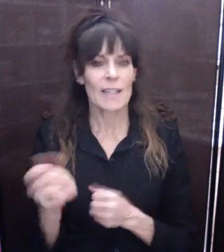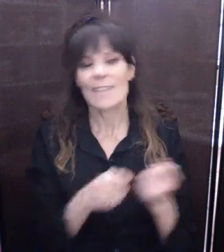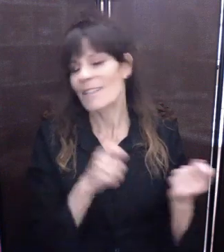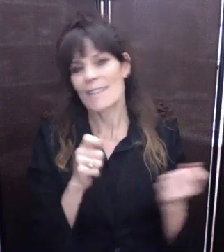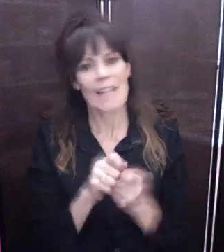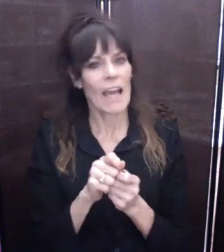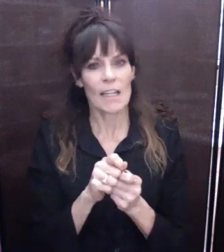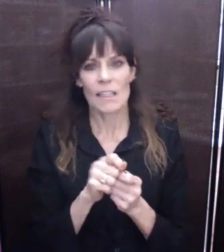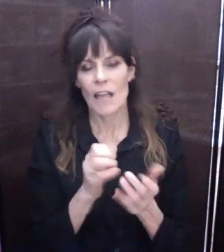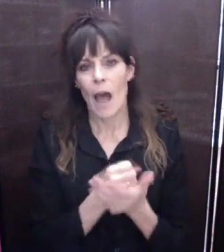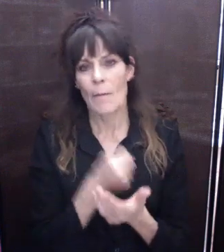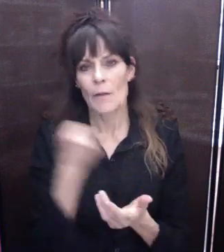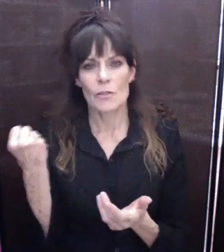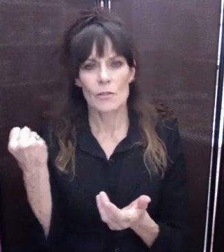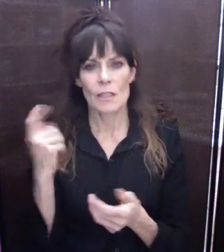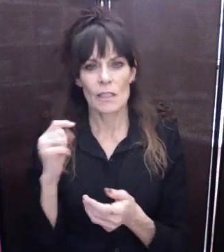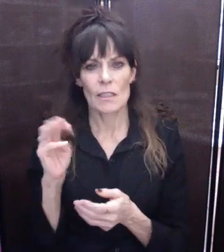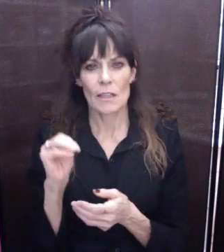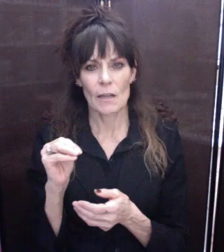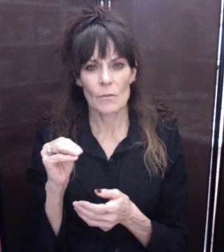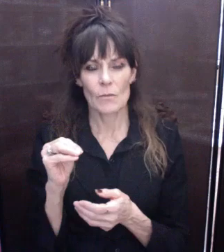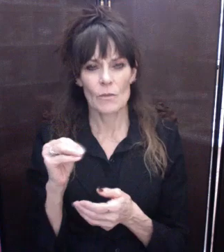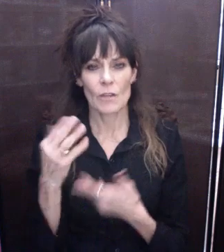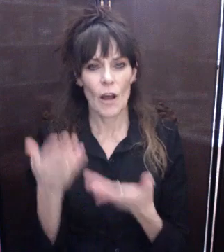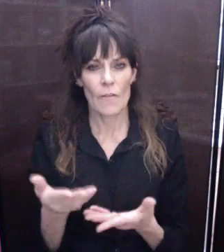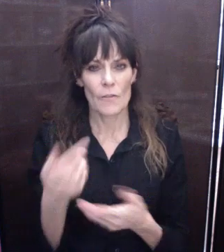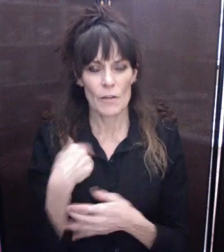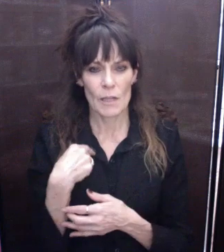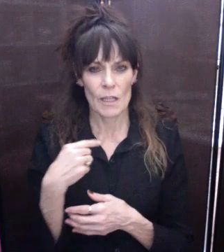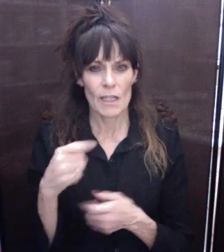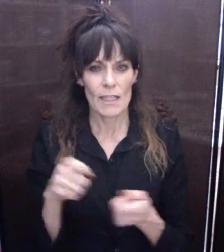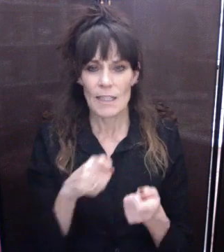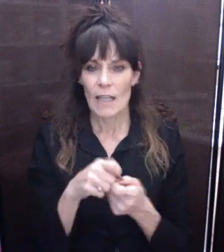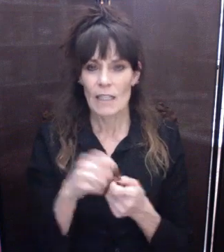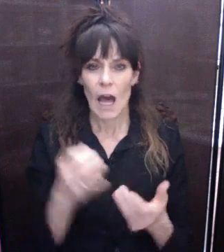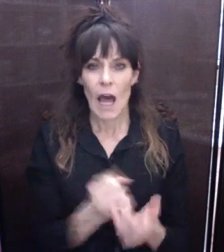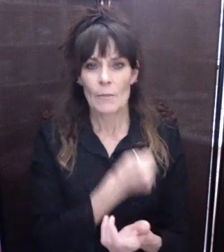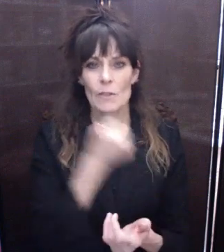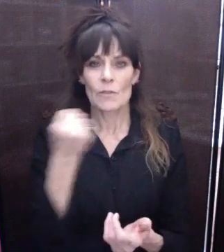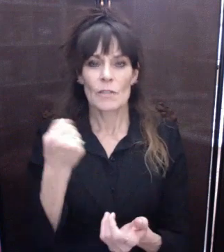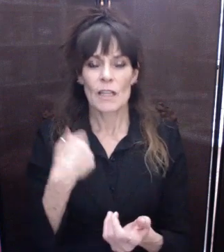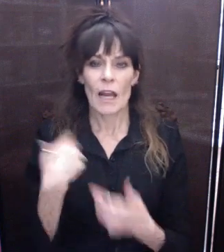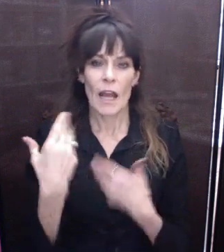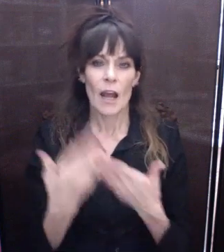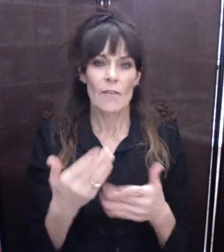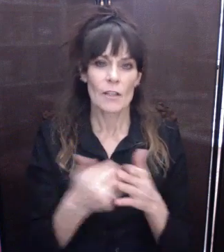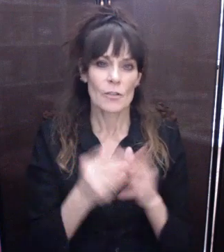the opportunity that Tom was offering me. It's exactly the opportunity that I offer to the newcomer who asks me if I'm